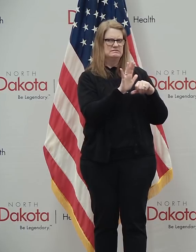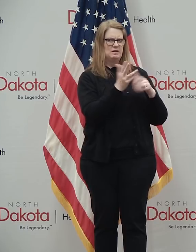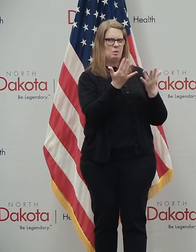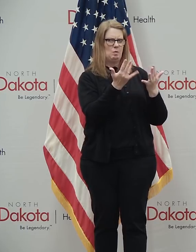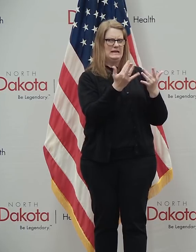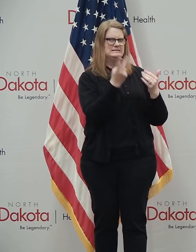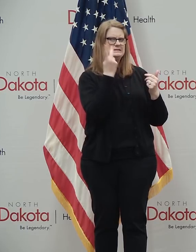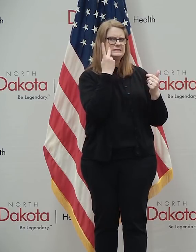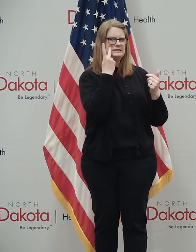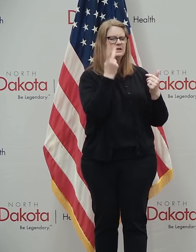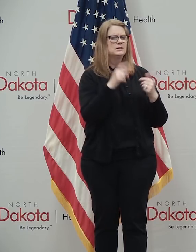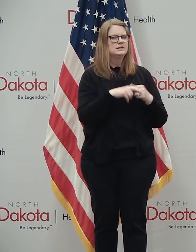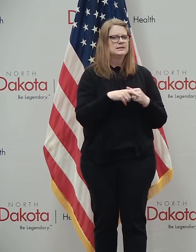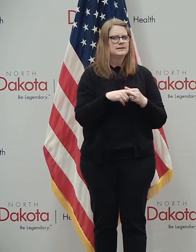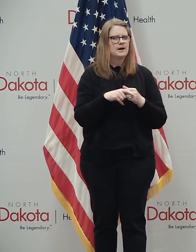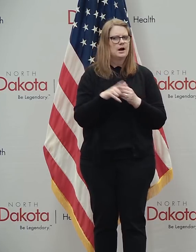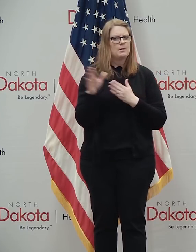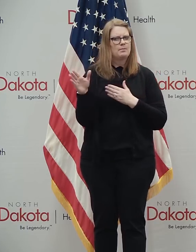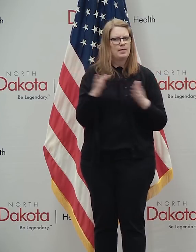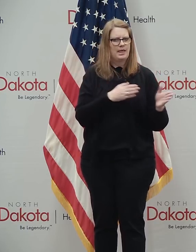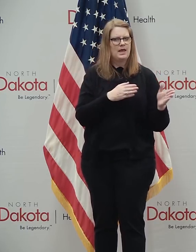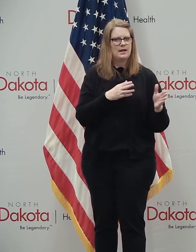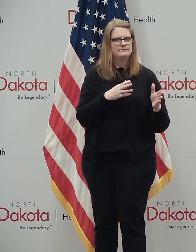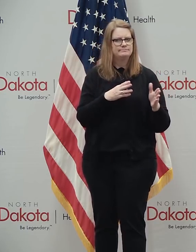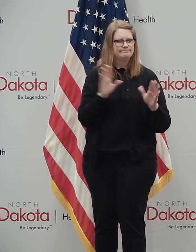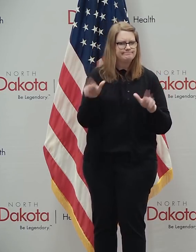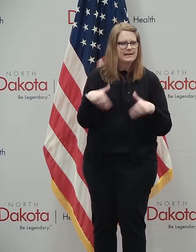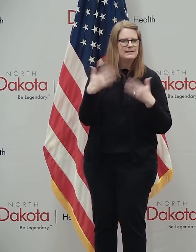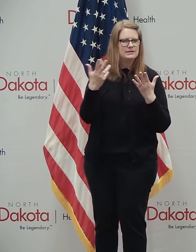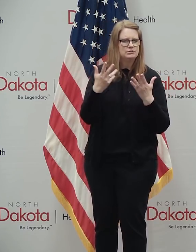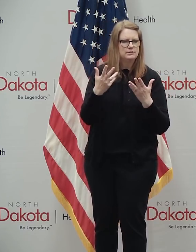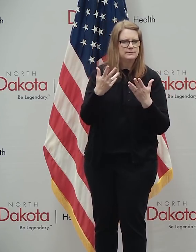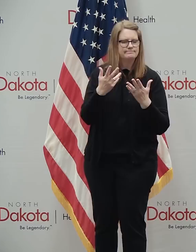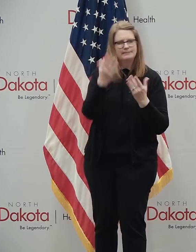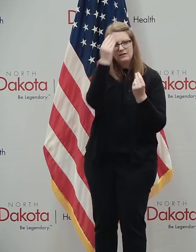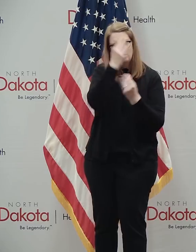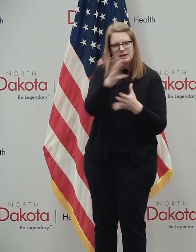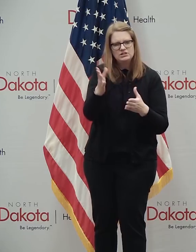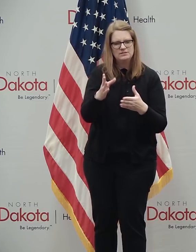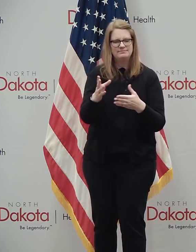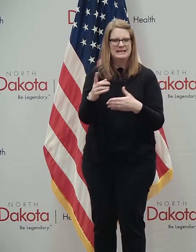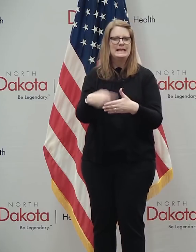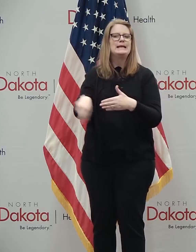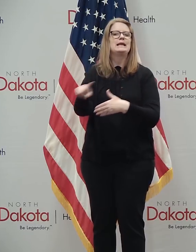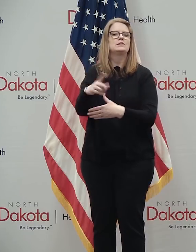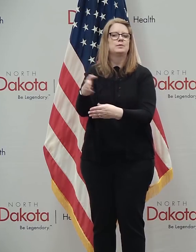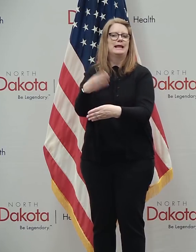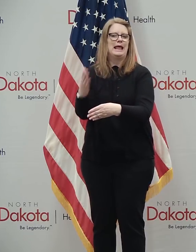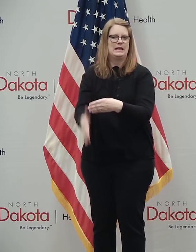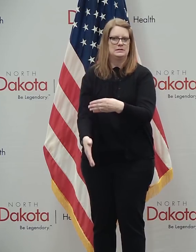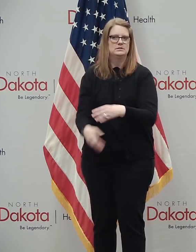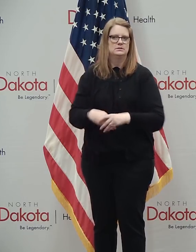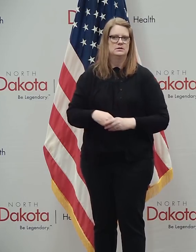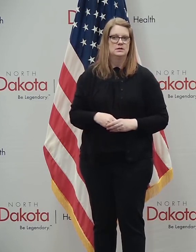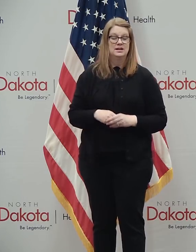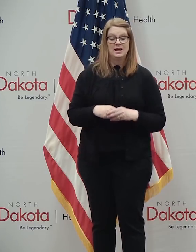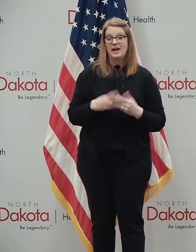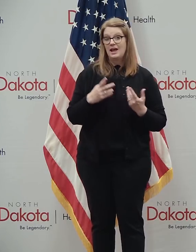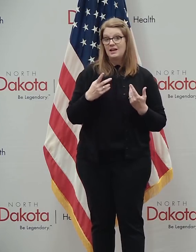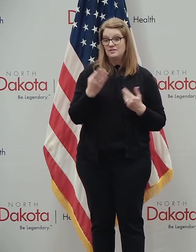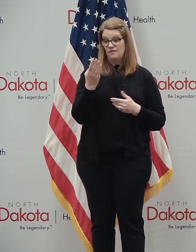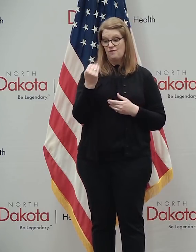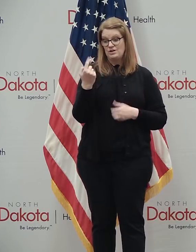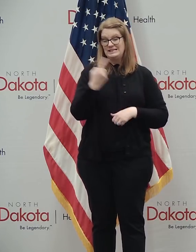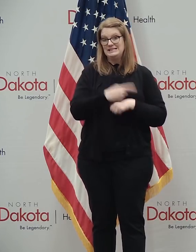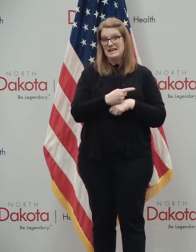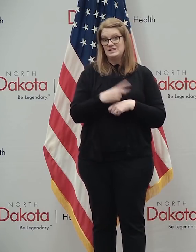is to have additional guidance by the end of next week, when we'll be 14 days into our North Dakota restart.